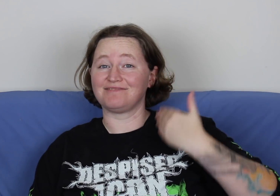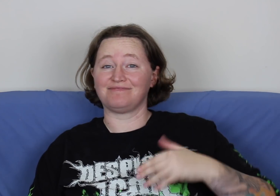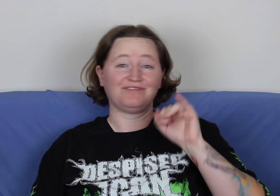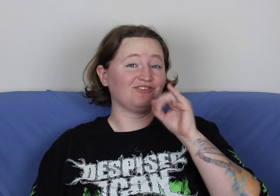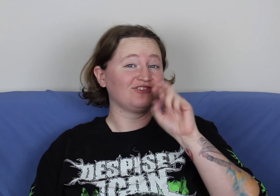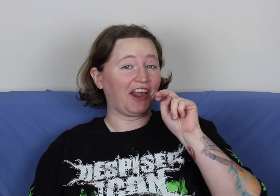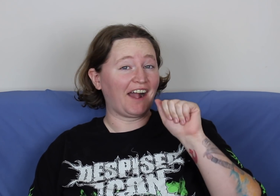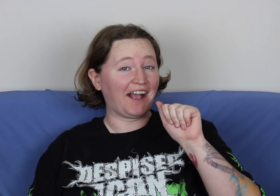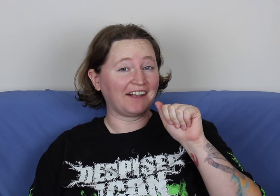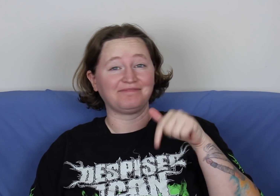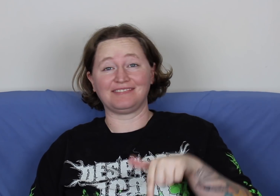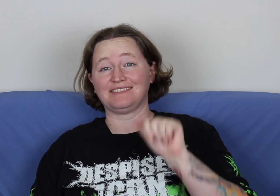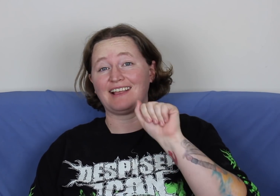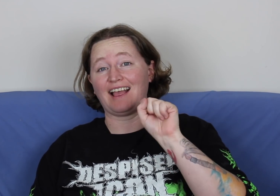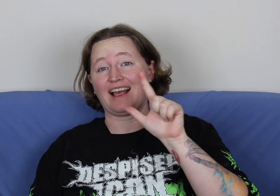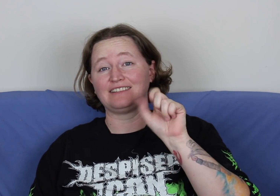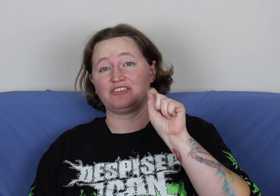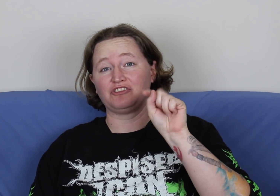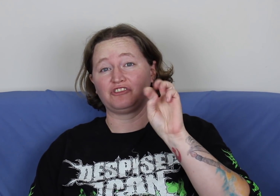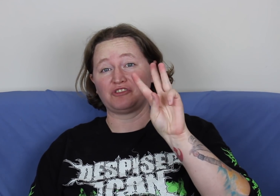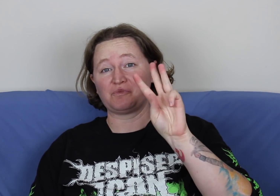Hello, I'm Jenna. This is ASL Stew.